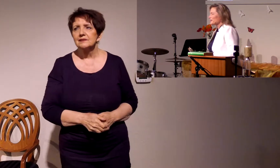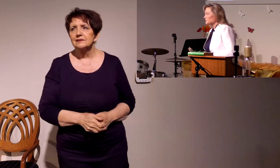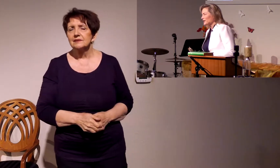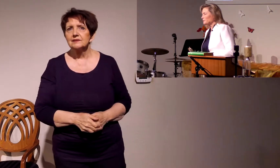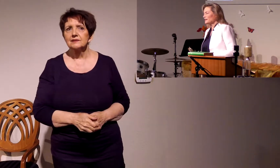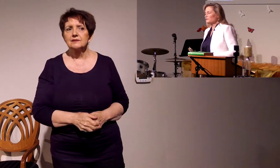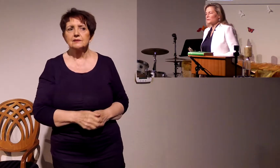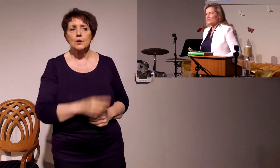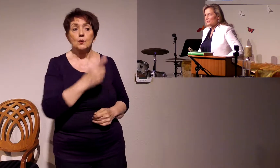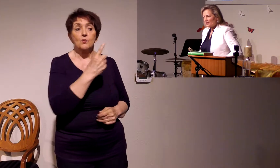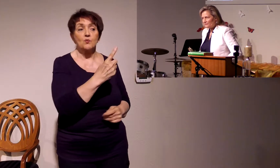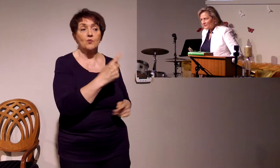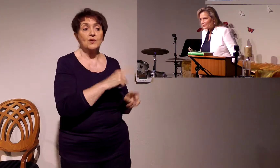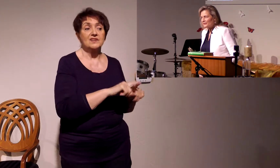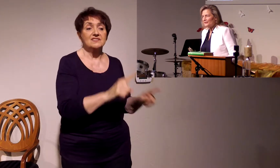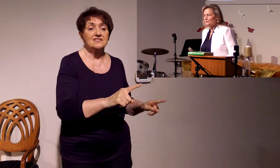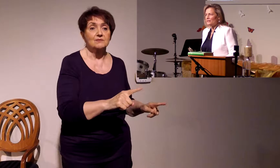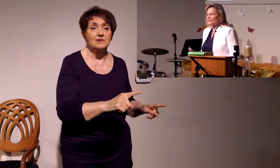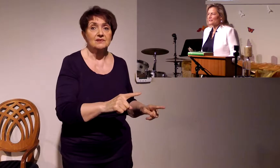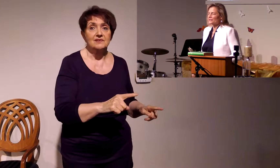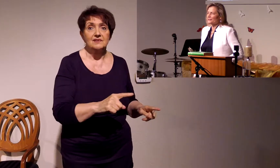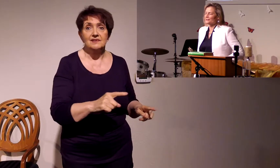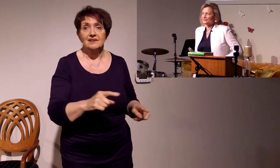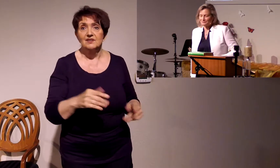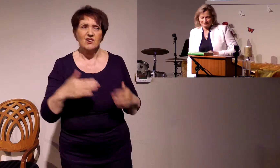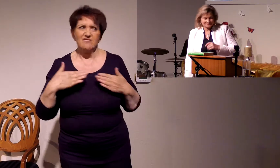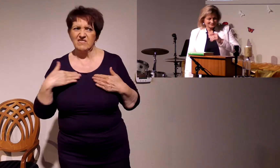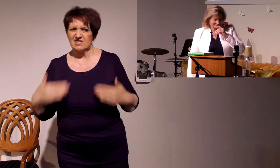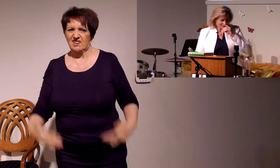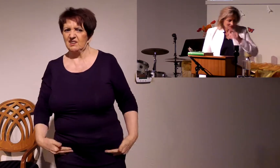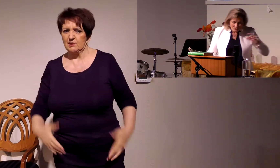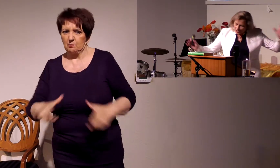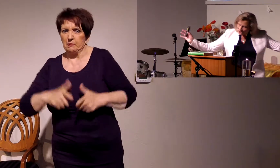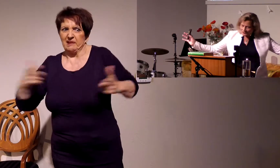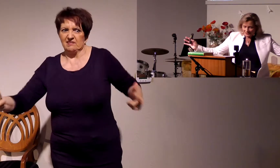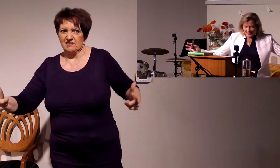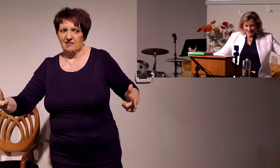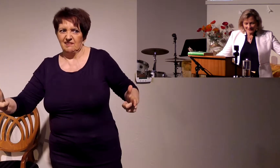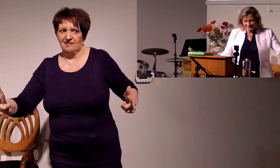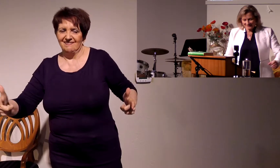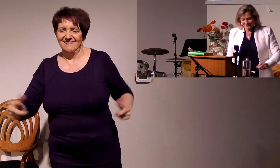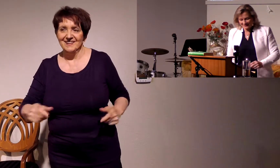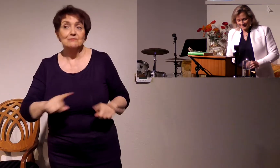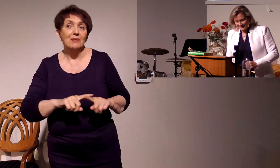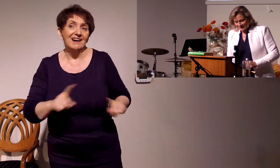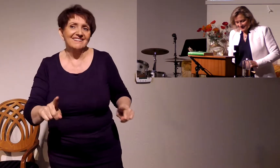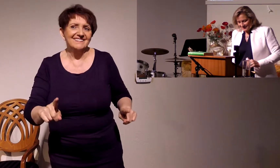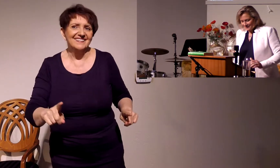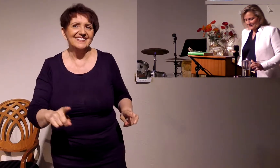One exception I'd make for me is not physically the biggest. Other than that,